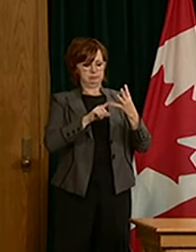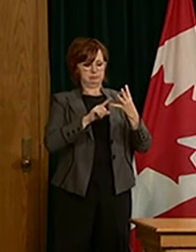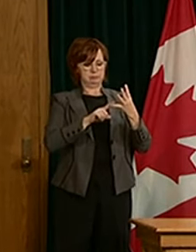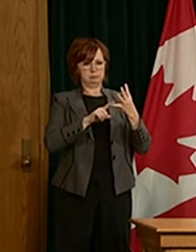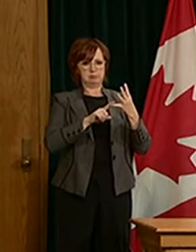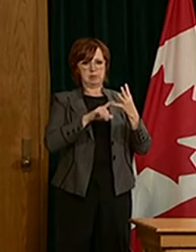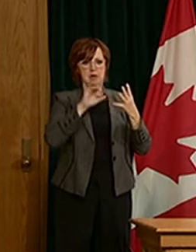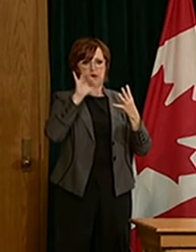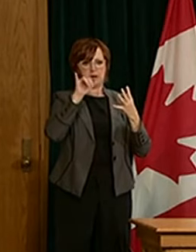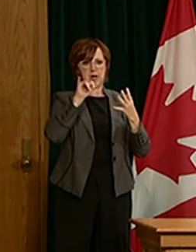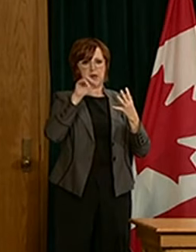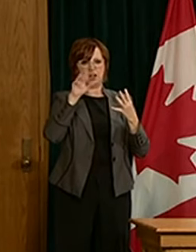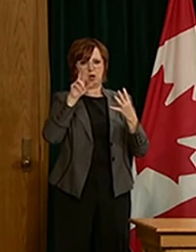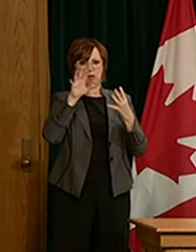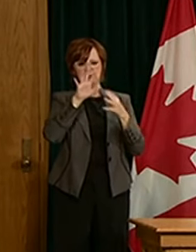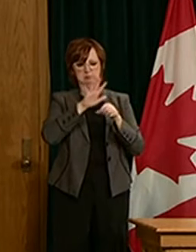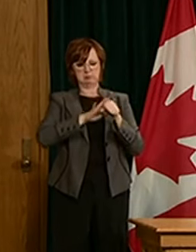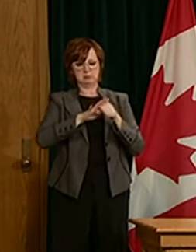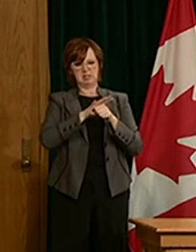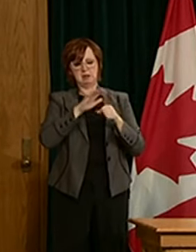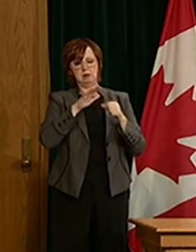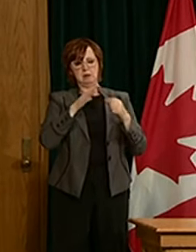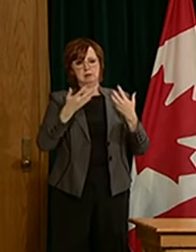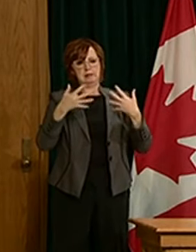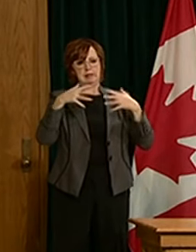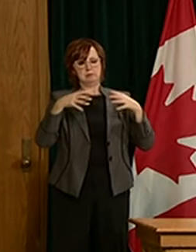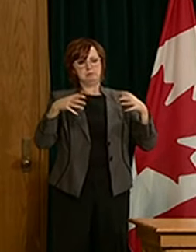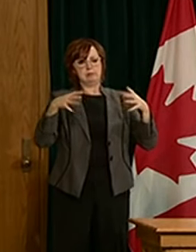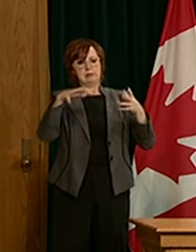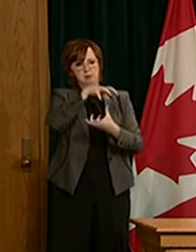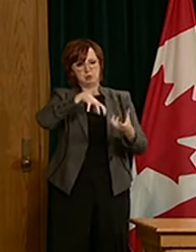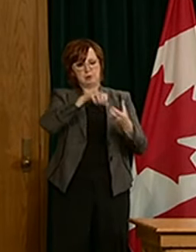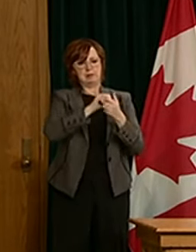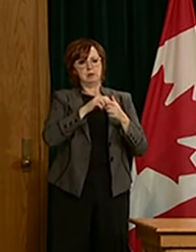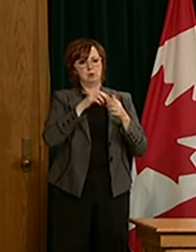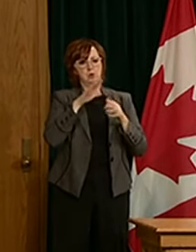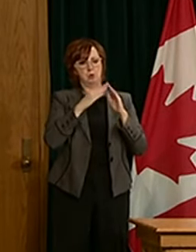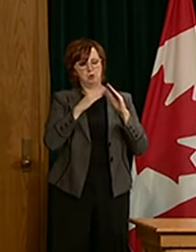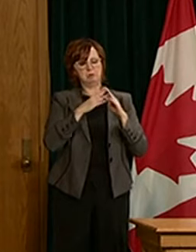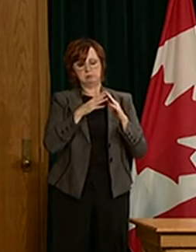a capacity within the facilities already.